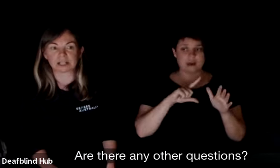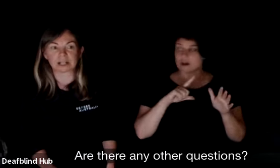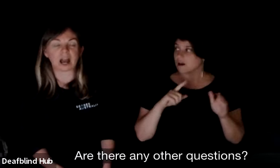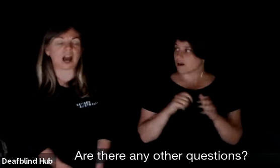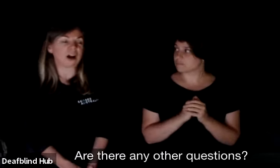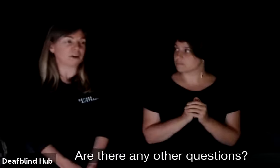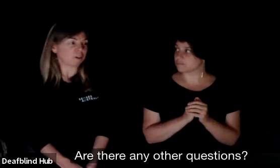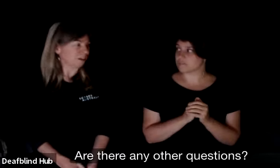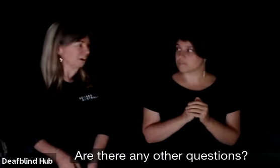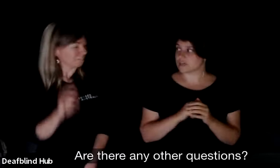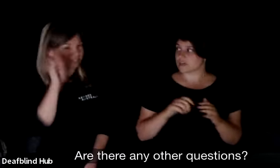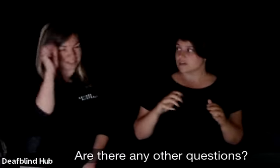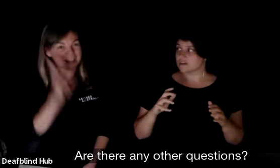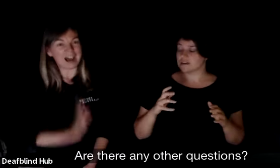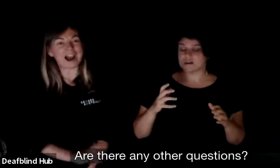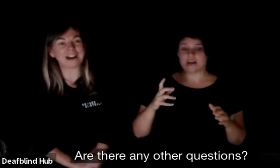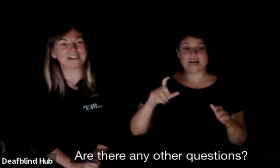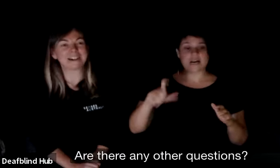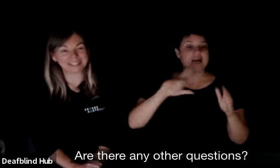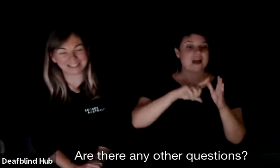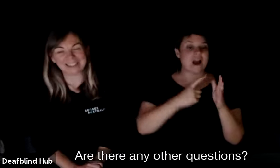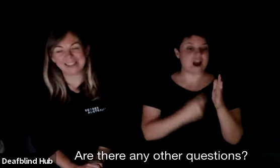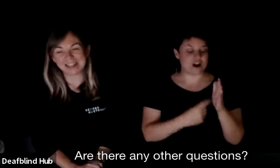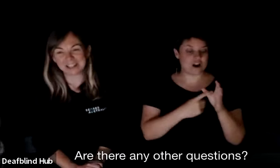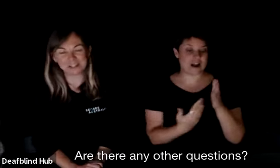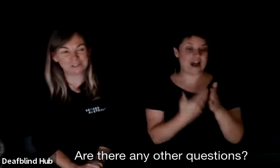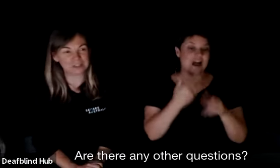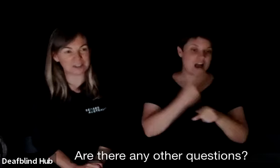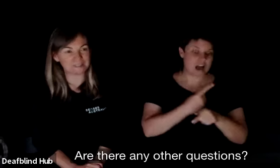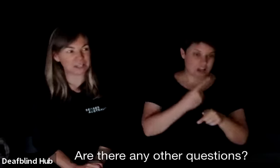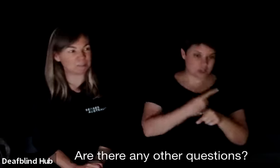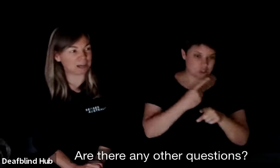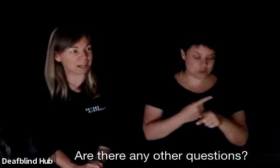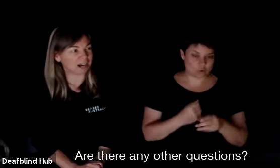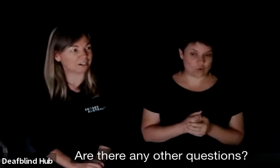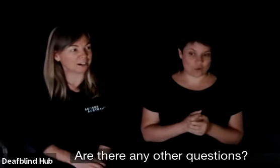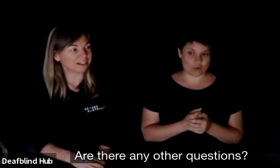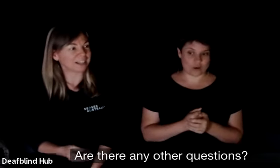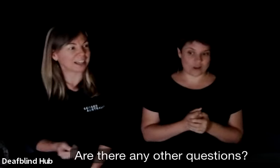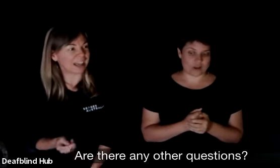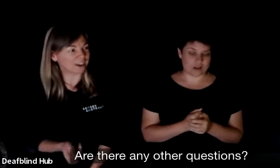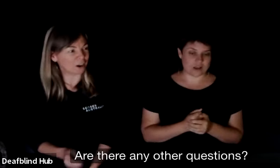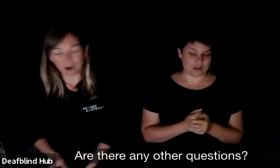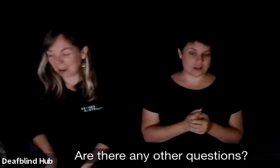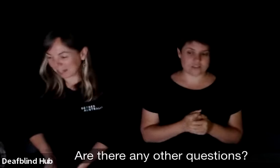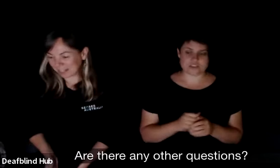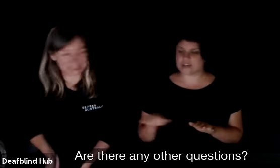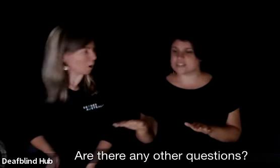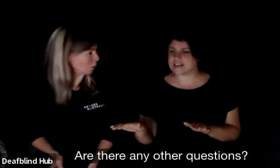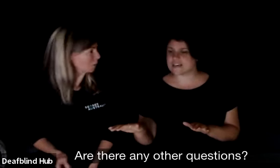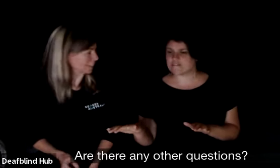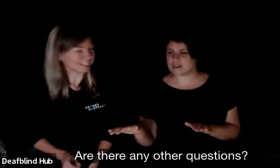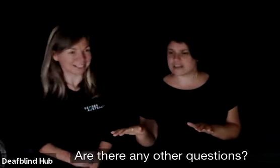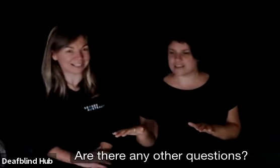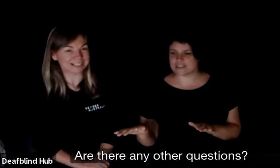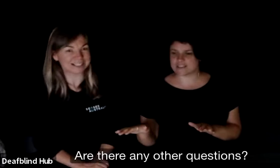needs to say it in sign. Oh, and Kara, thank you for that feedback, Kara. And I Sorry, can